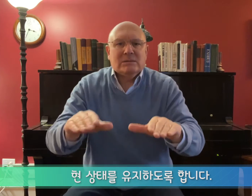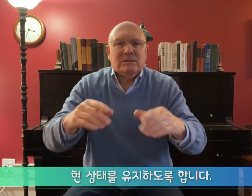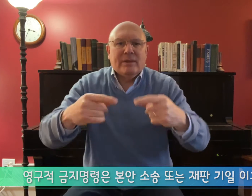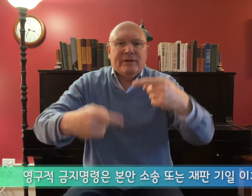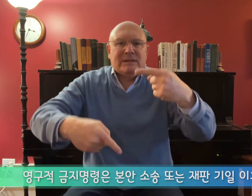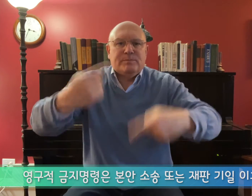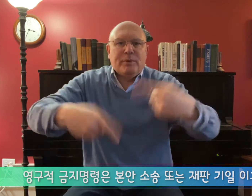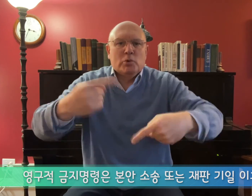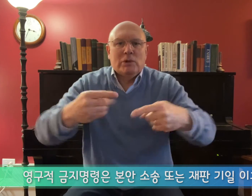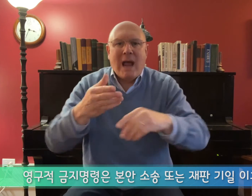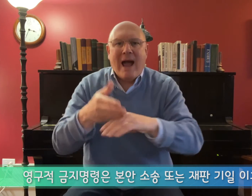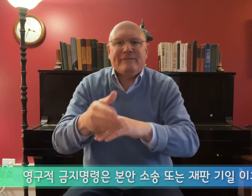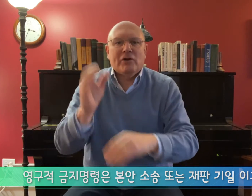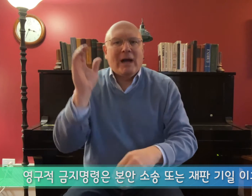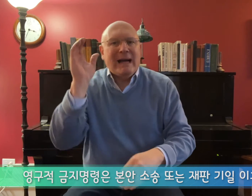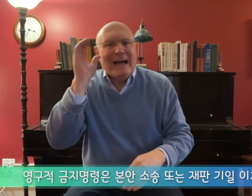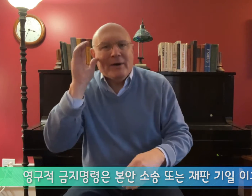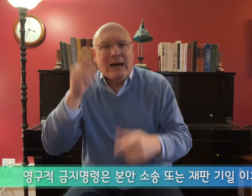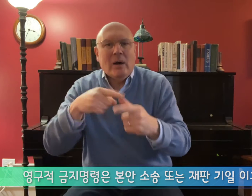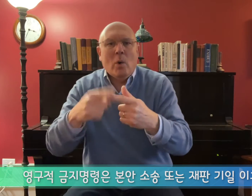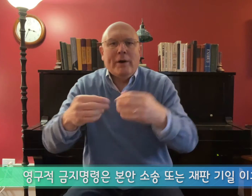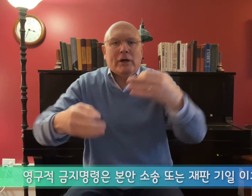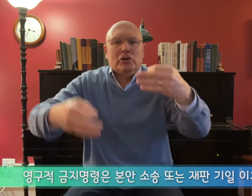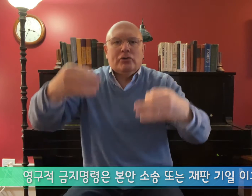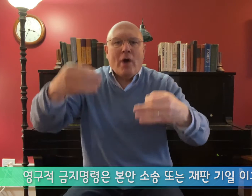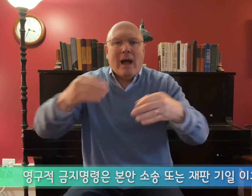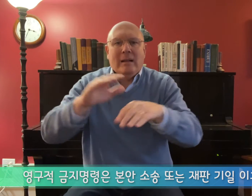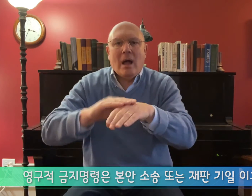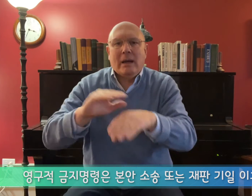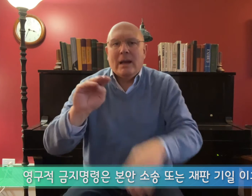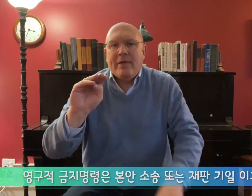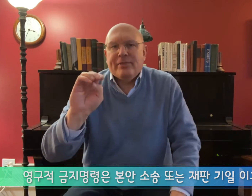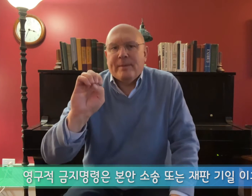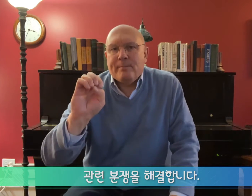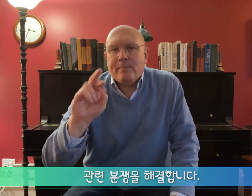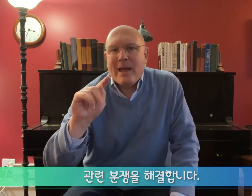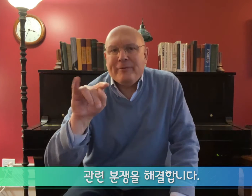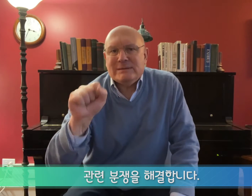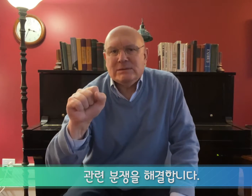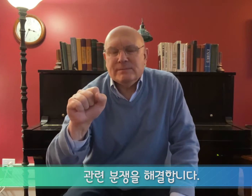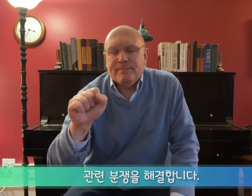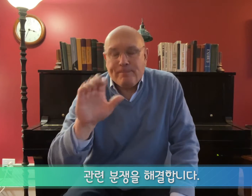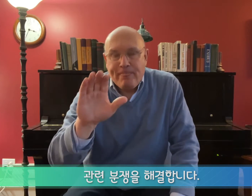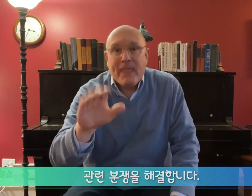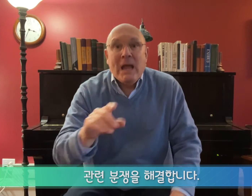A permanent injunction settles the dispute after a hearing or a trial on the merits.